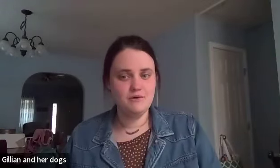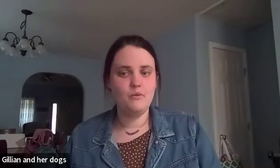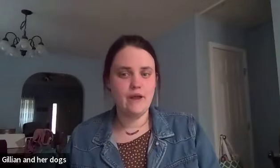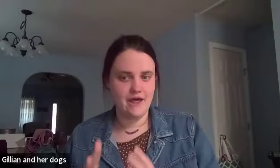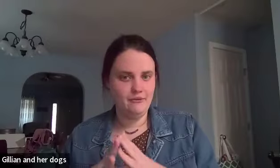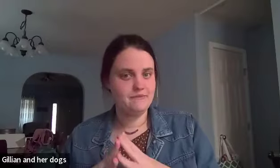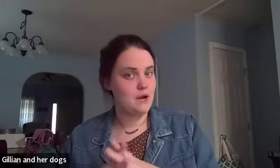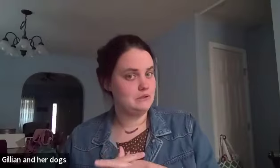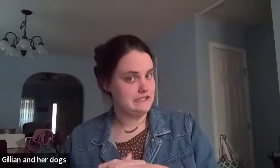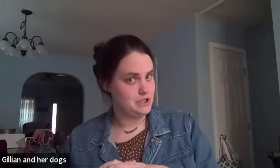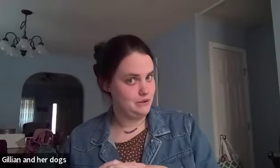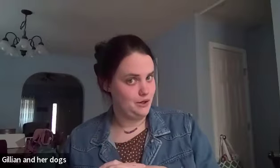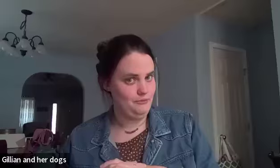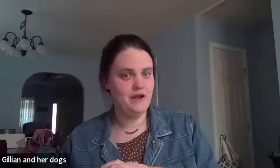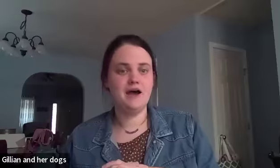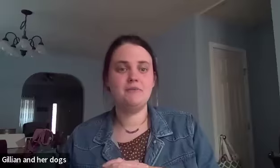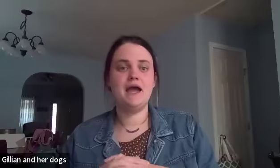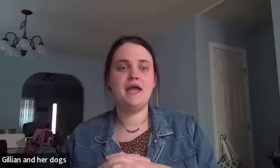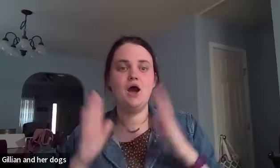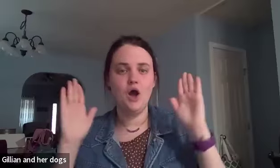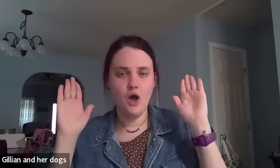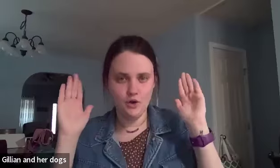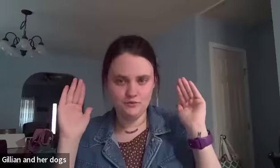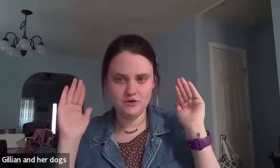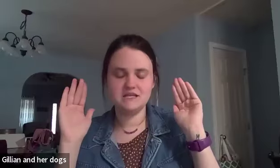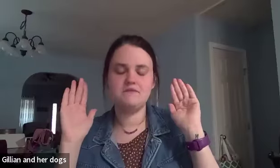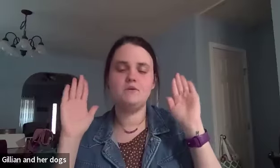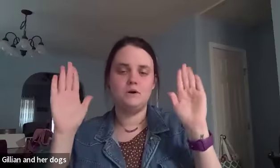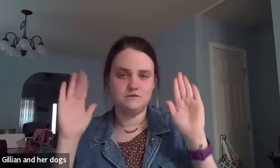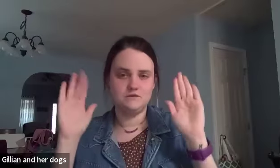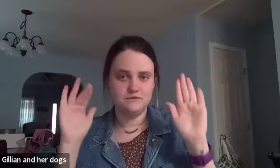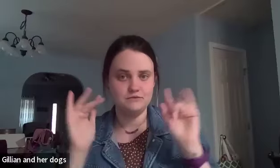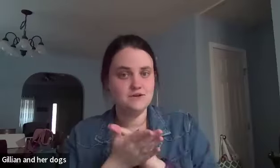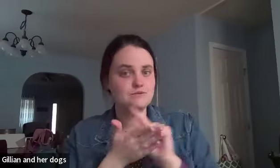righty. Well, then I will let y'all go. I hope you guys have a wonderful rest of y'all's